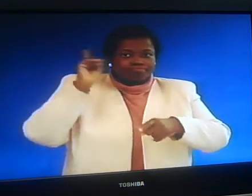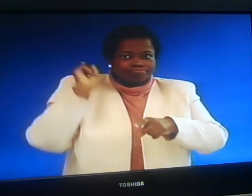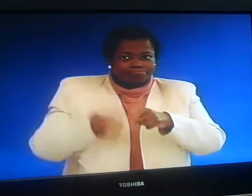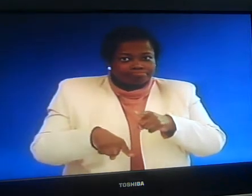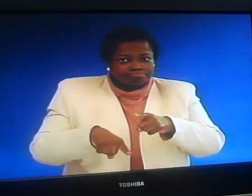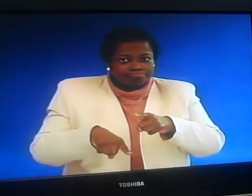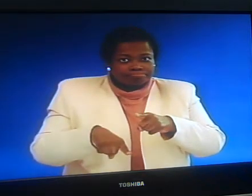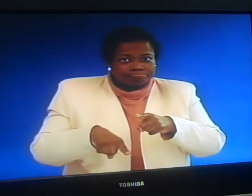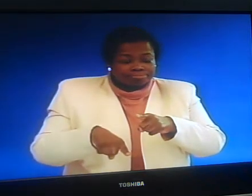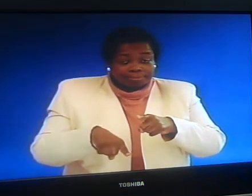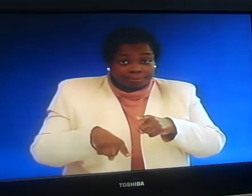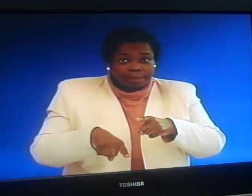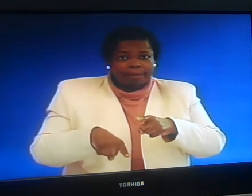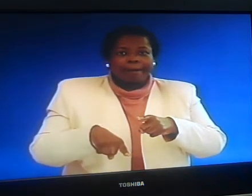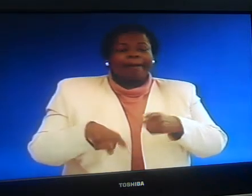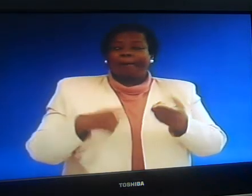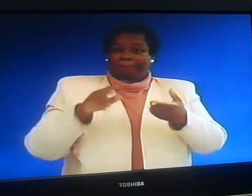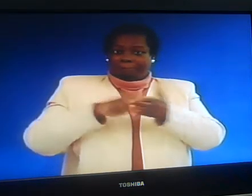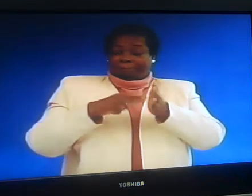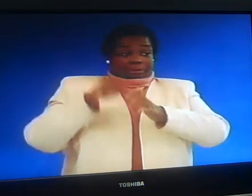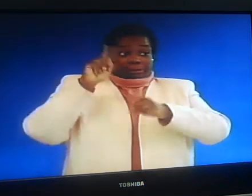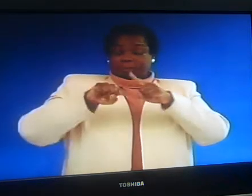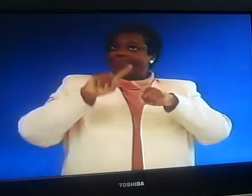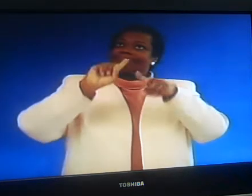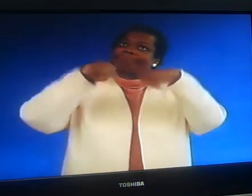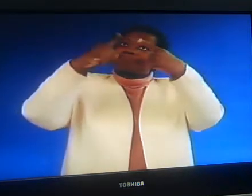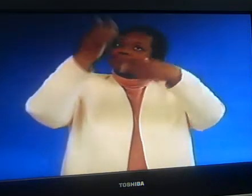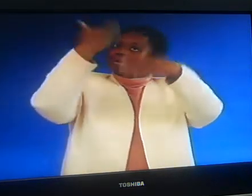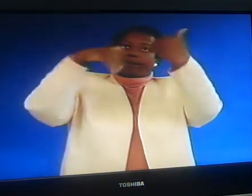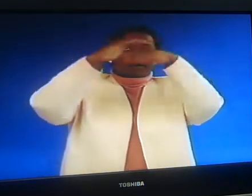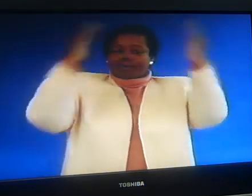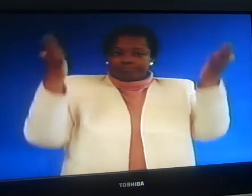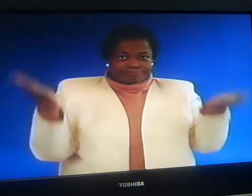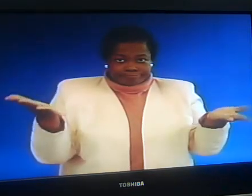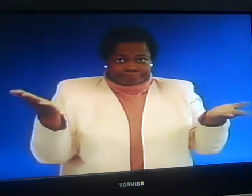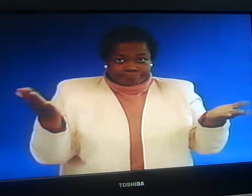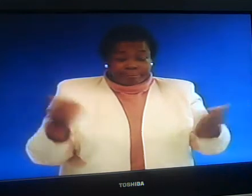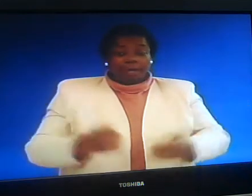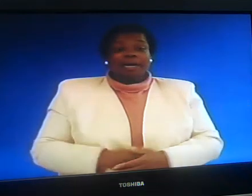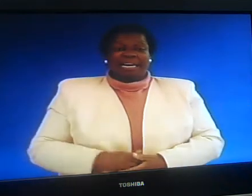if you can't hear God, then you can't ever go to heaven.